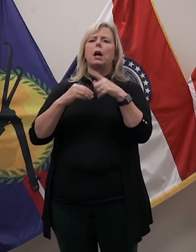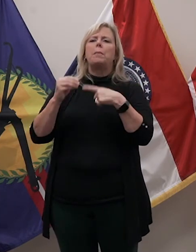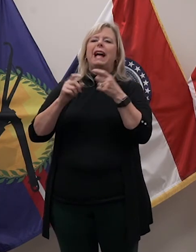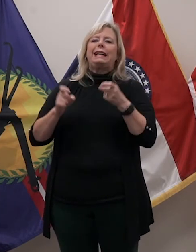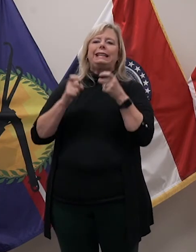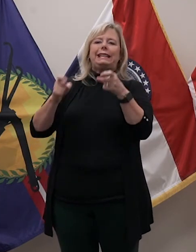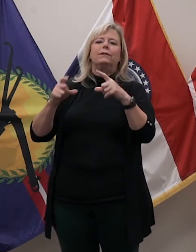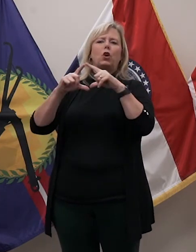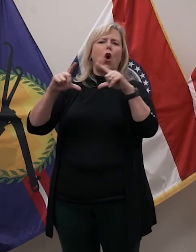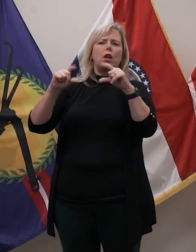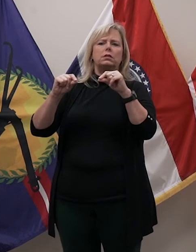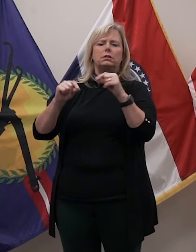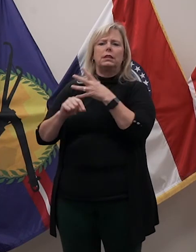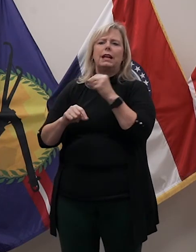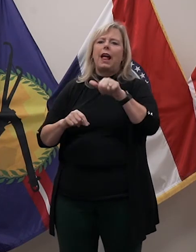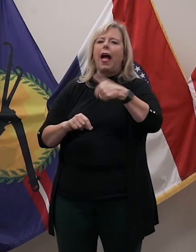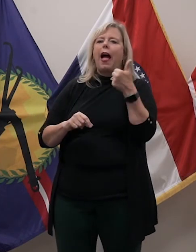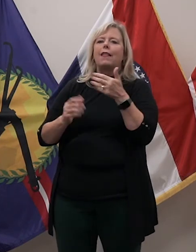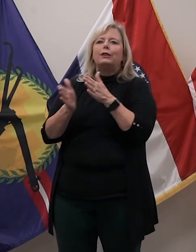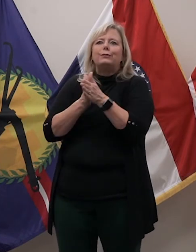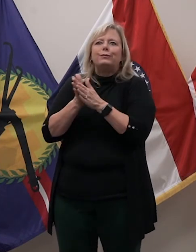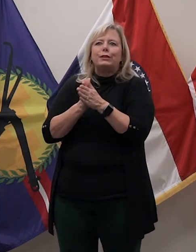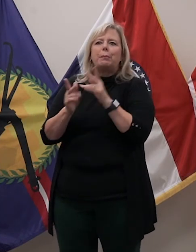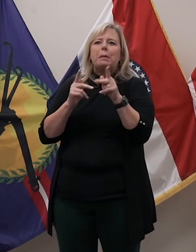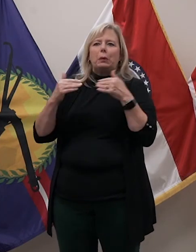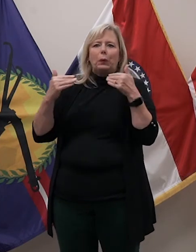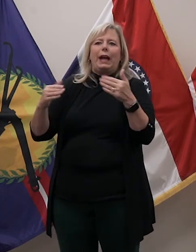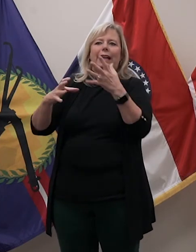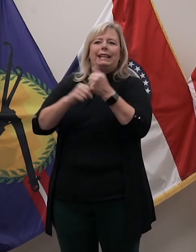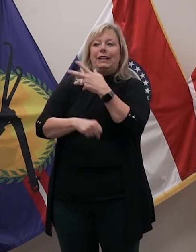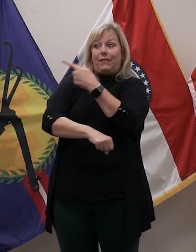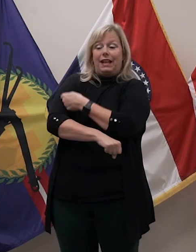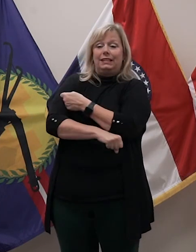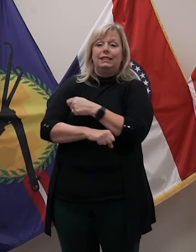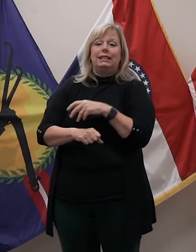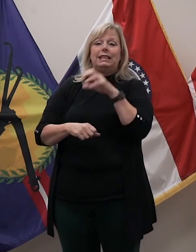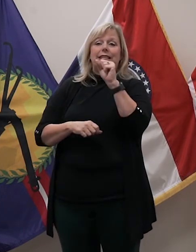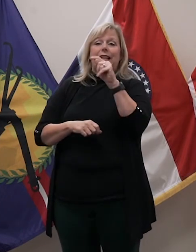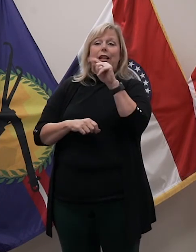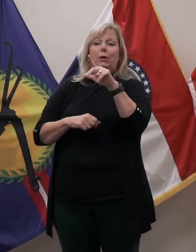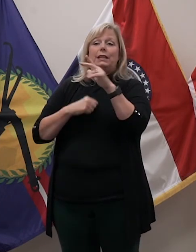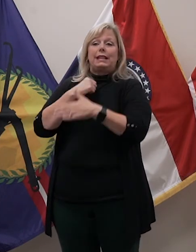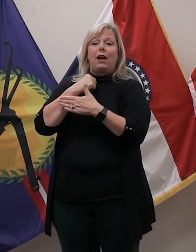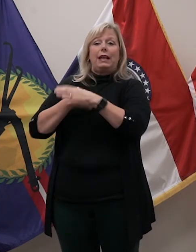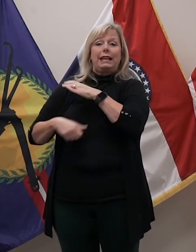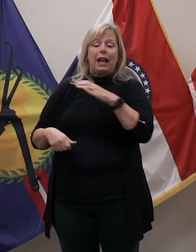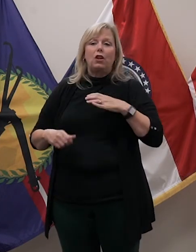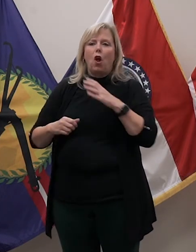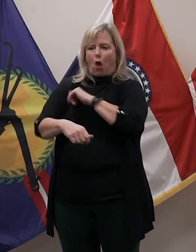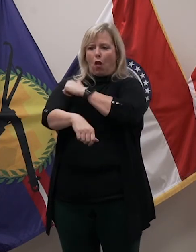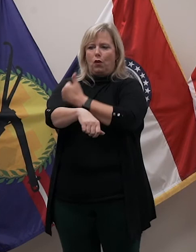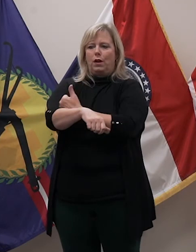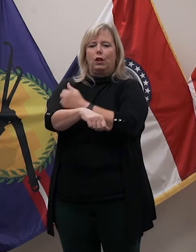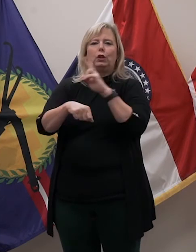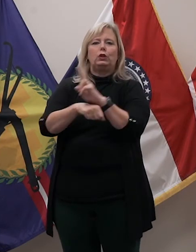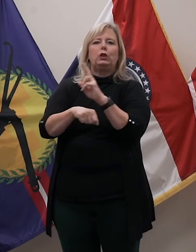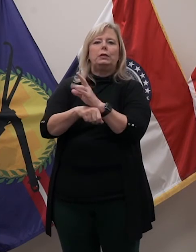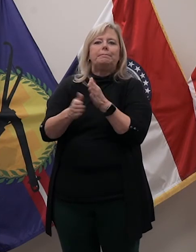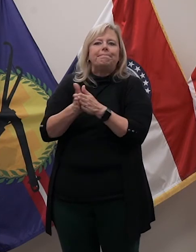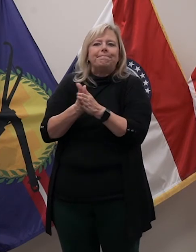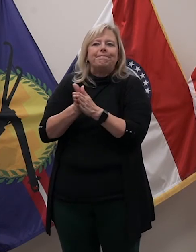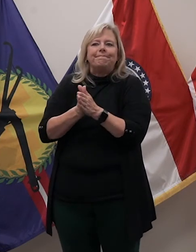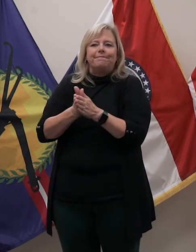gift cards and other incentives. The St. Louis County Council has authorized the use of